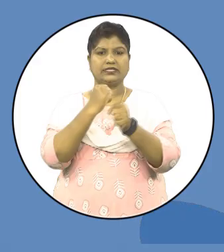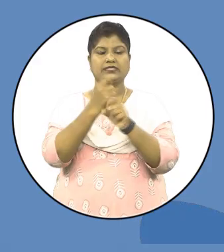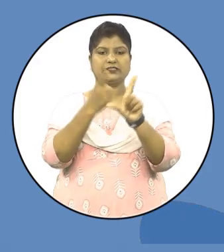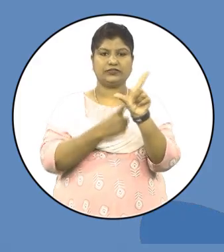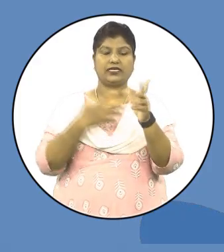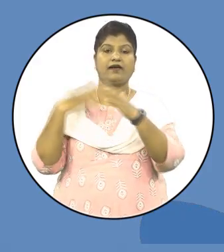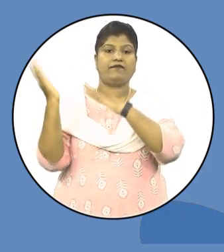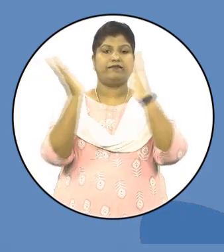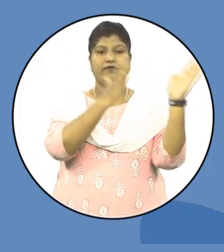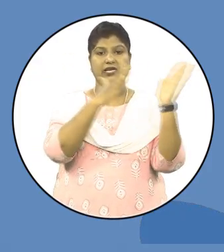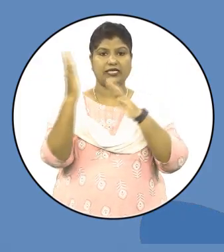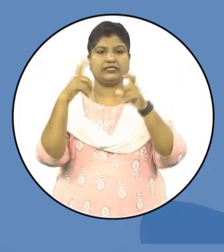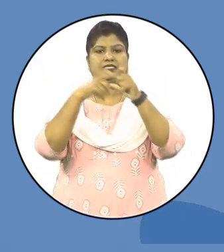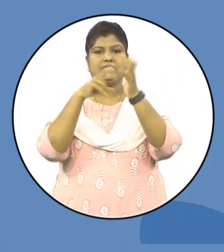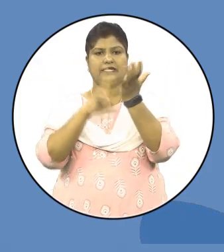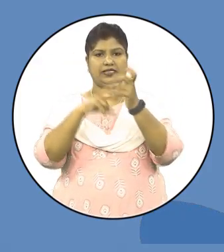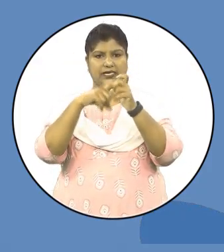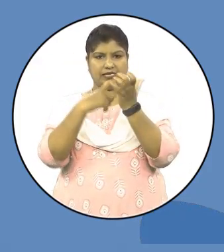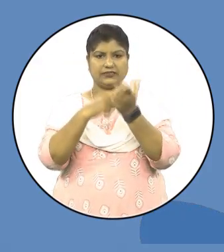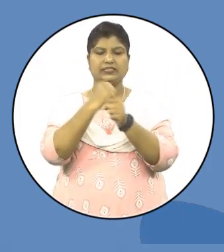wind energy,